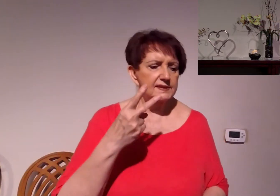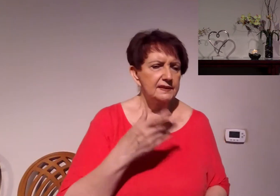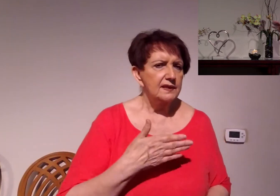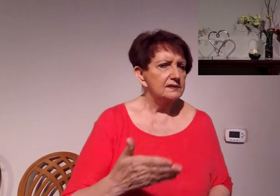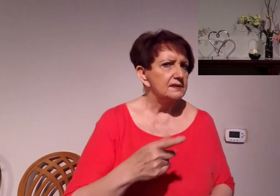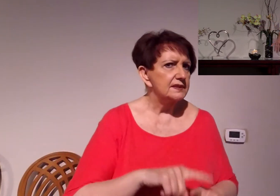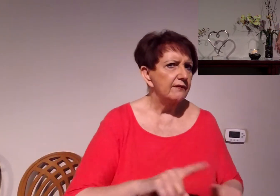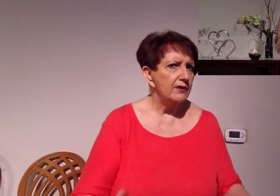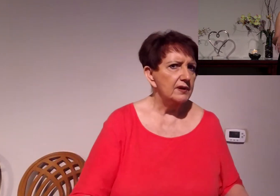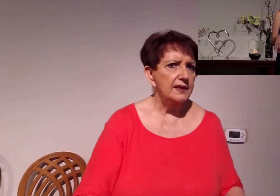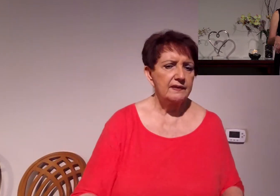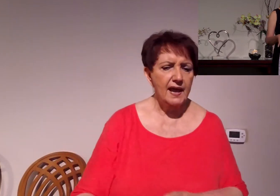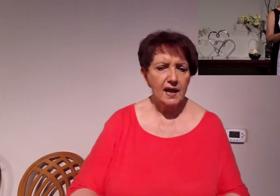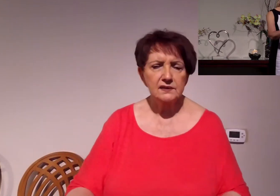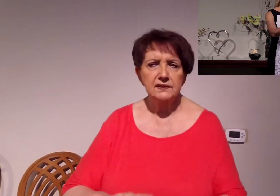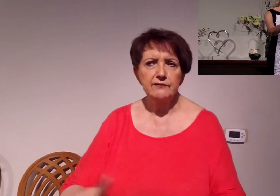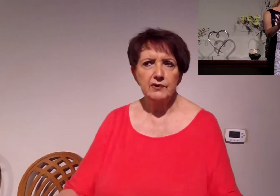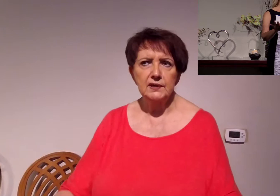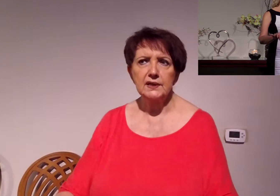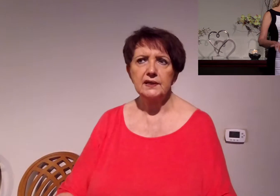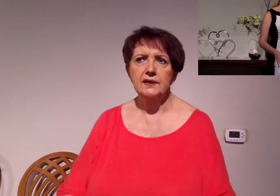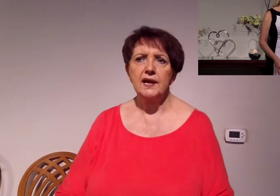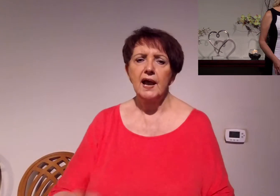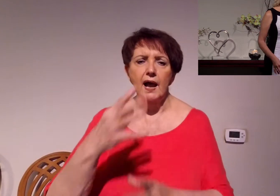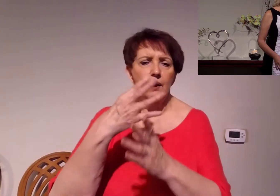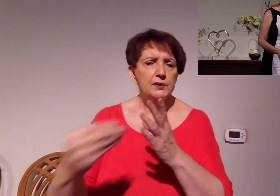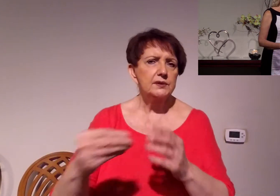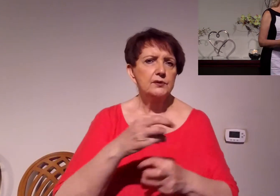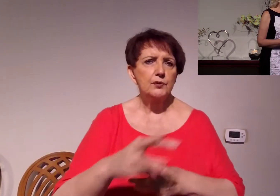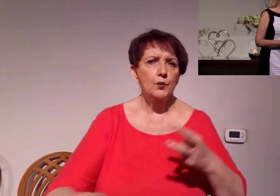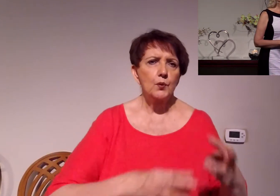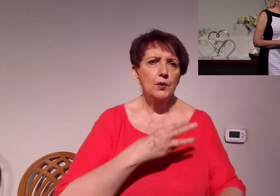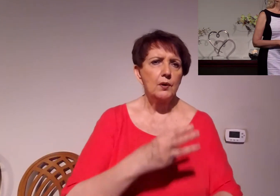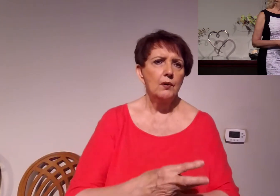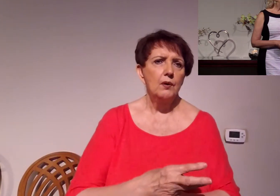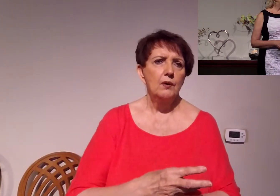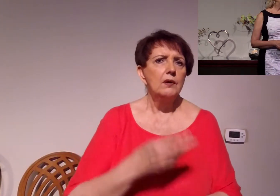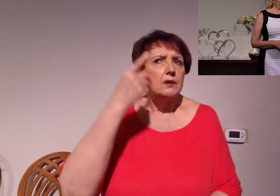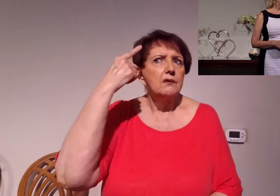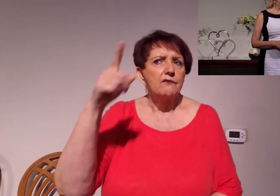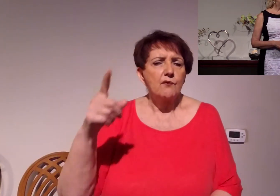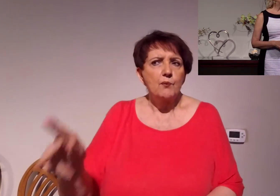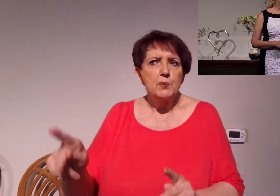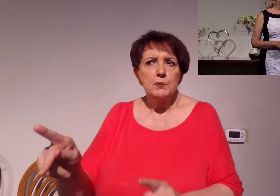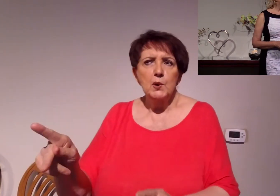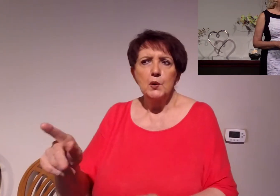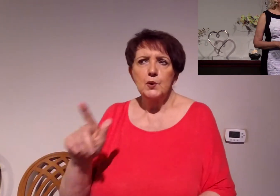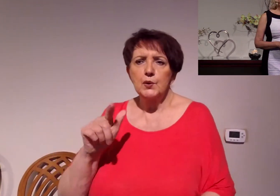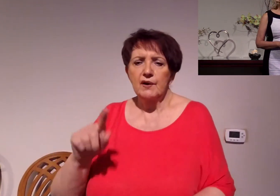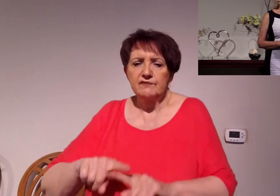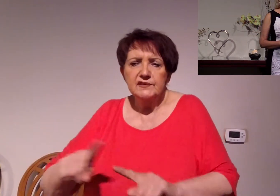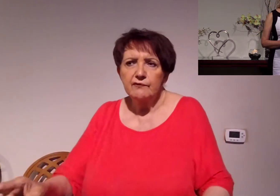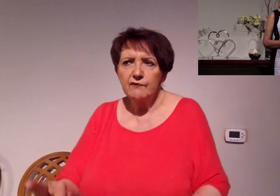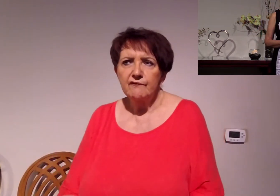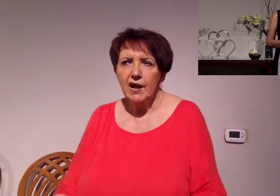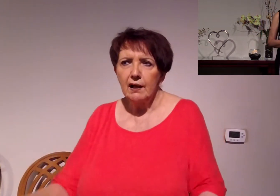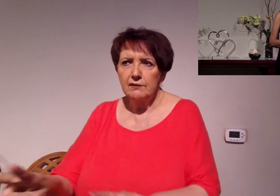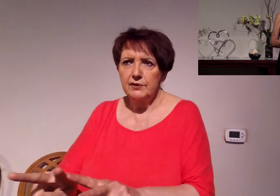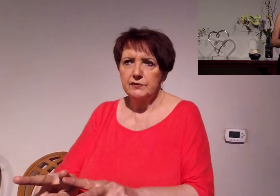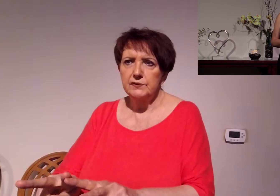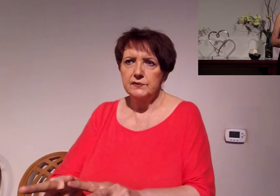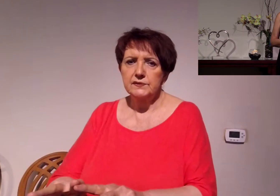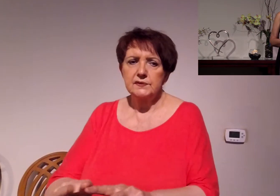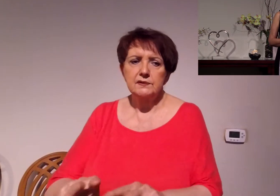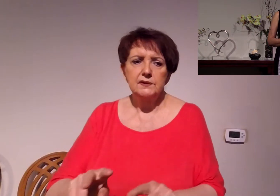or act differently, and then out into the world for people who have different values, different points